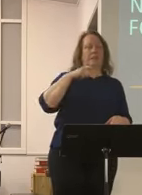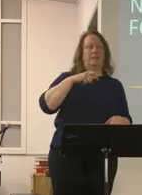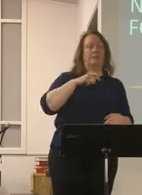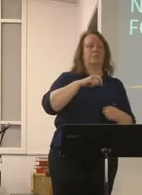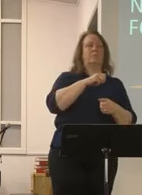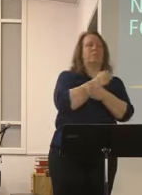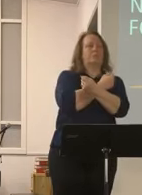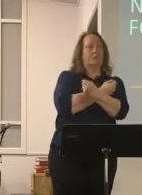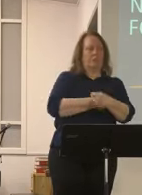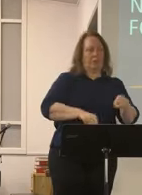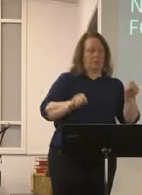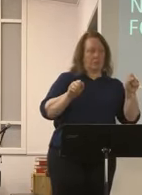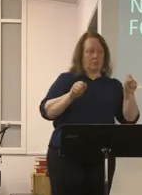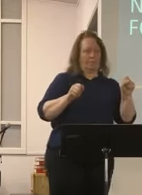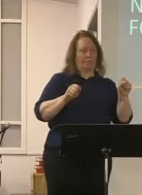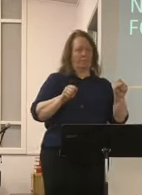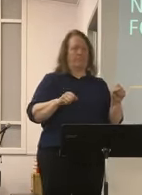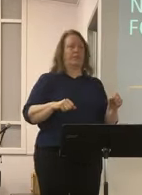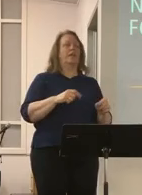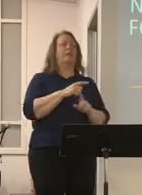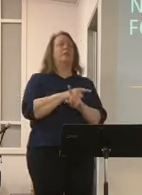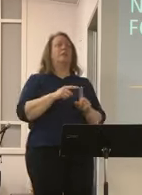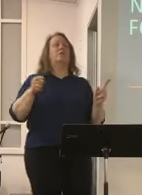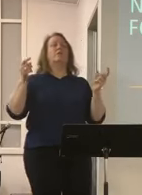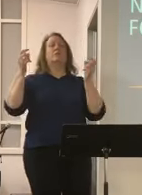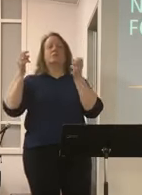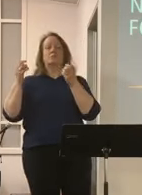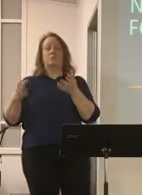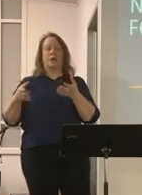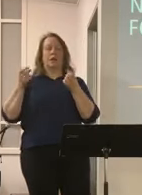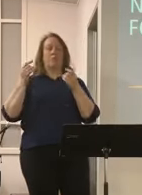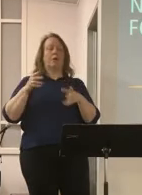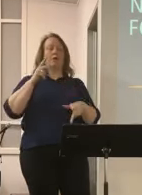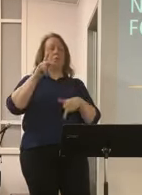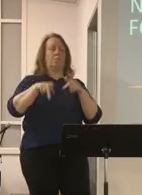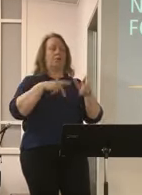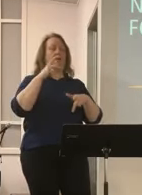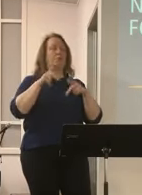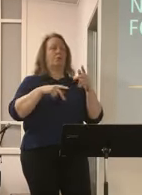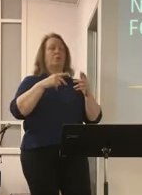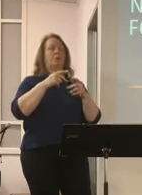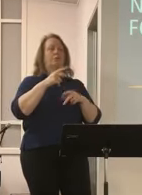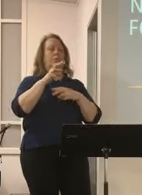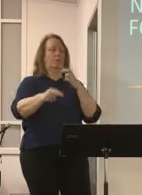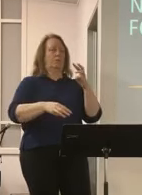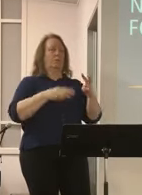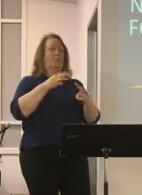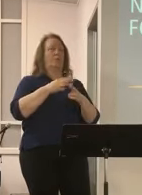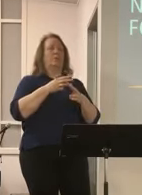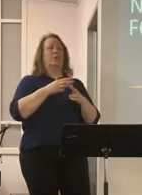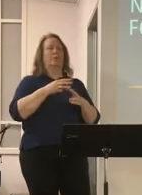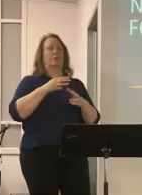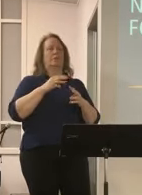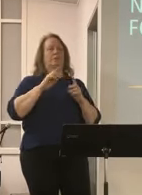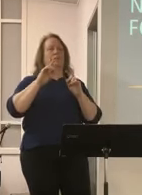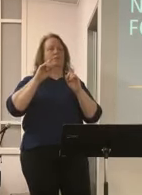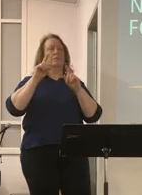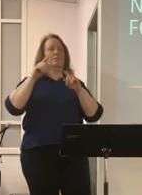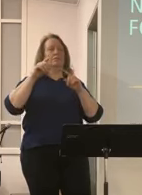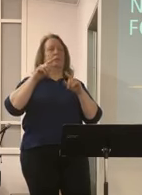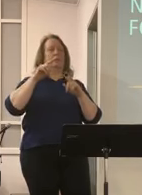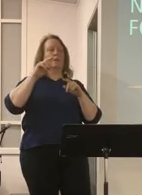found." And yet we've got a ton of people in this world who are going to heaven, and yet they first have